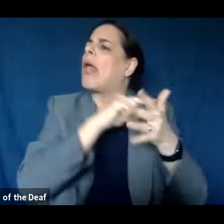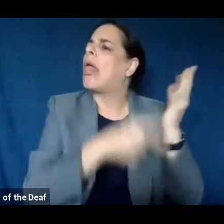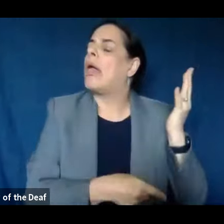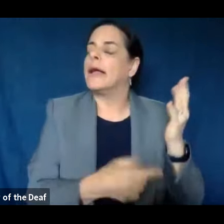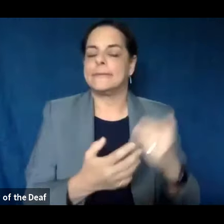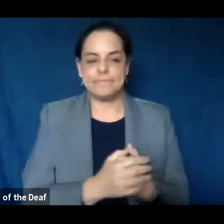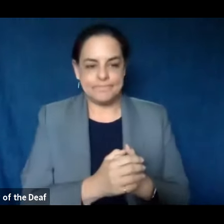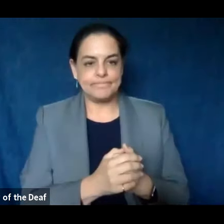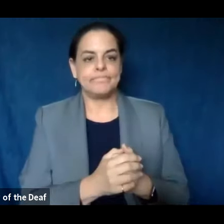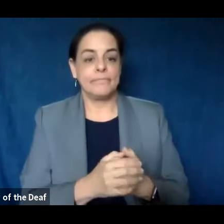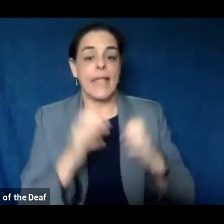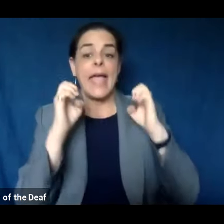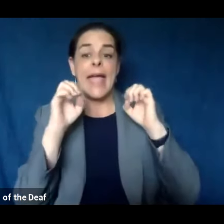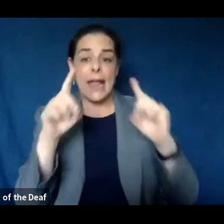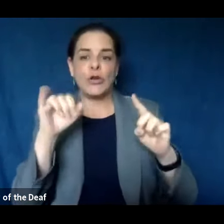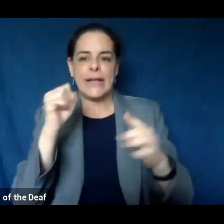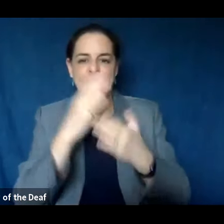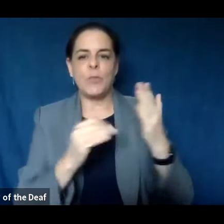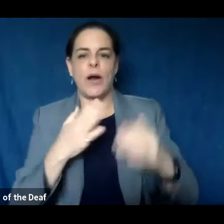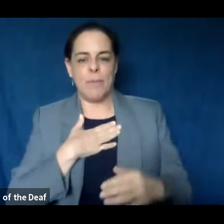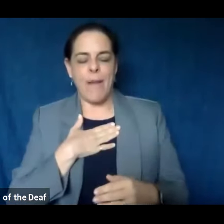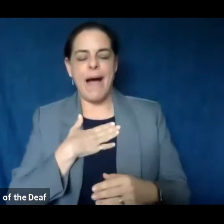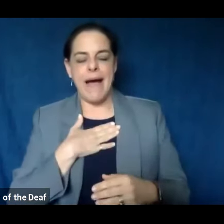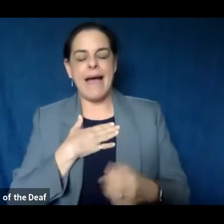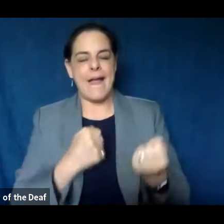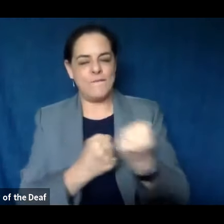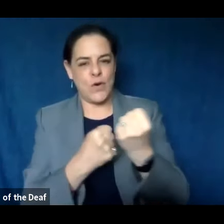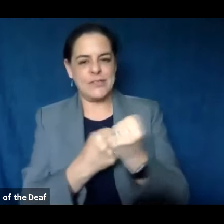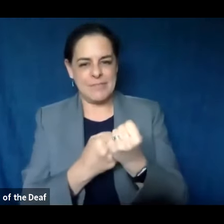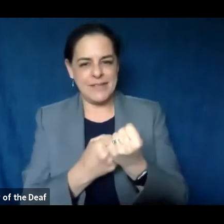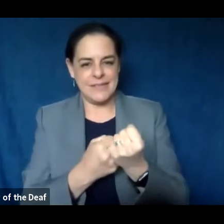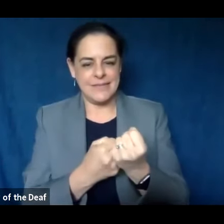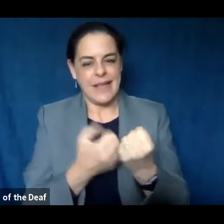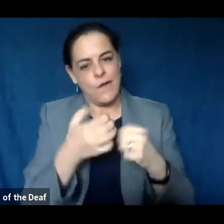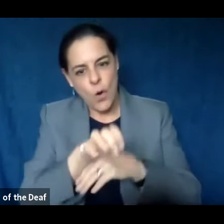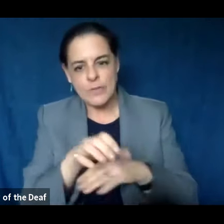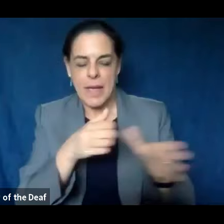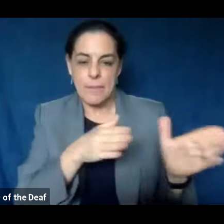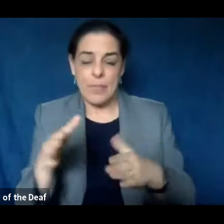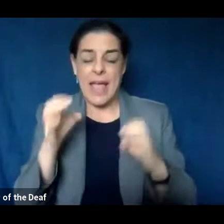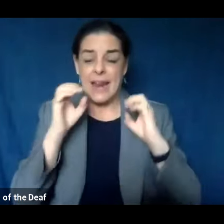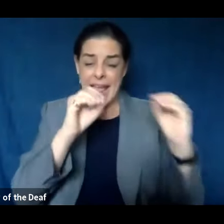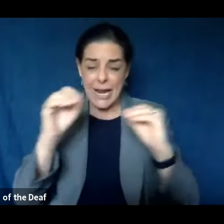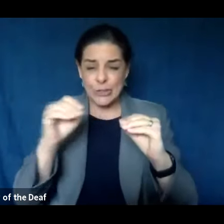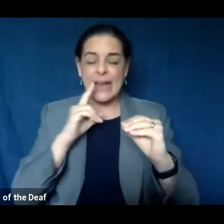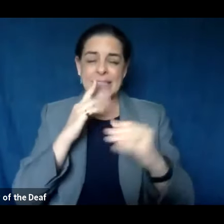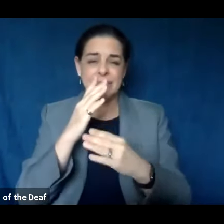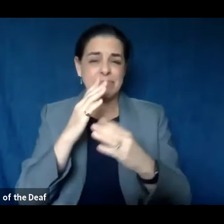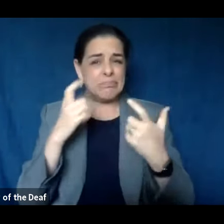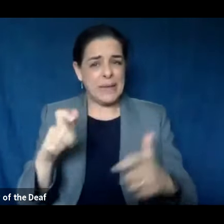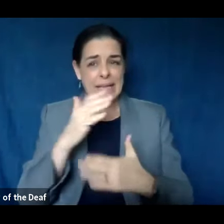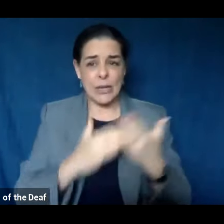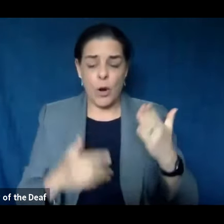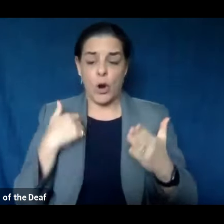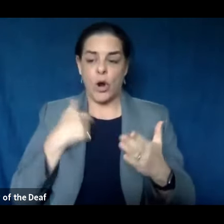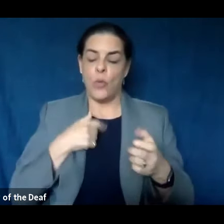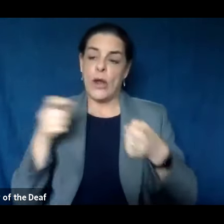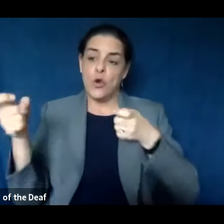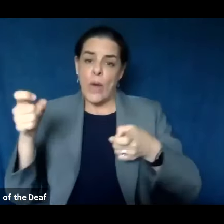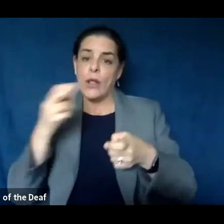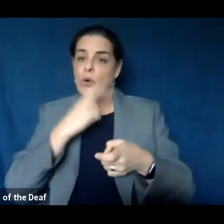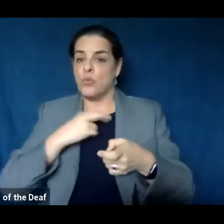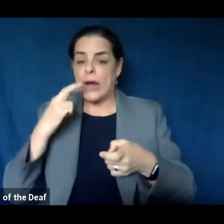Education's a part of my enforcement plan. Education is a big piece of what we do. We regulate restaurants, tattoo